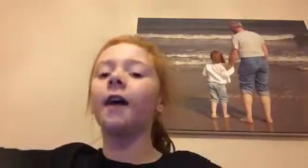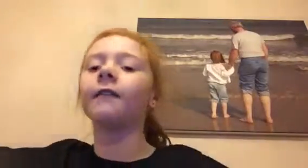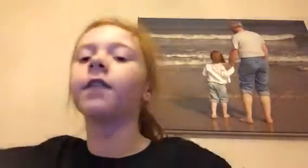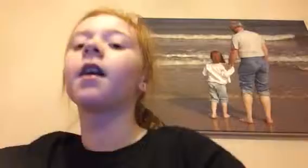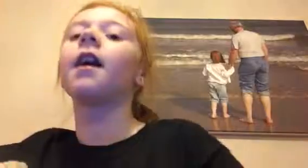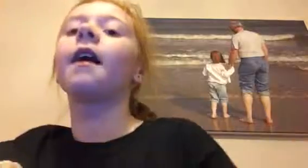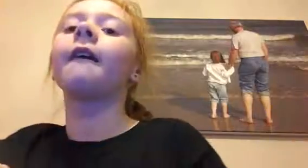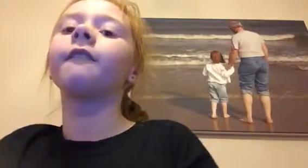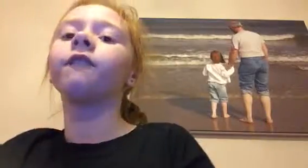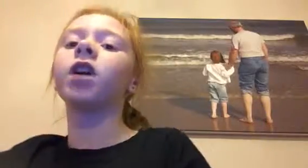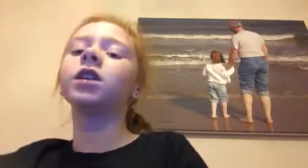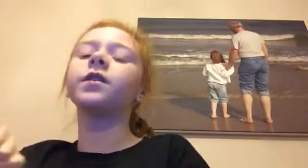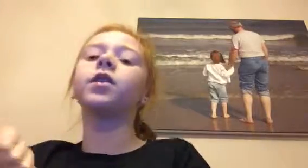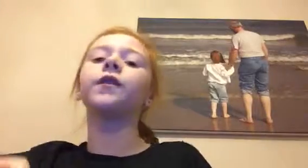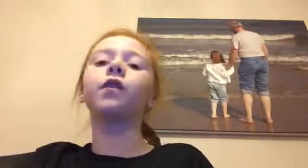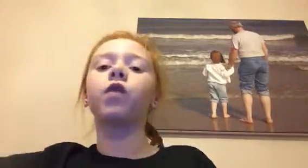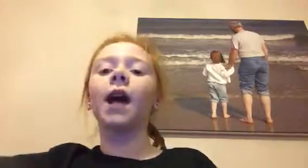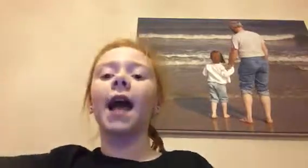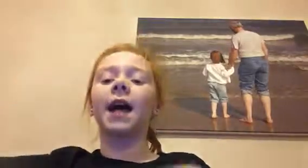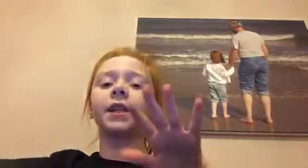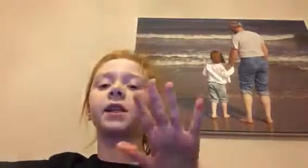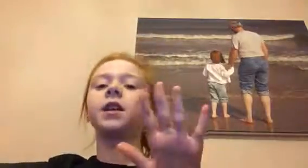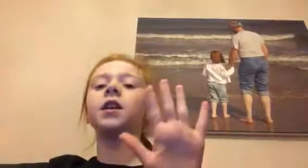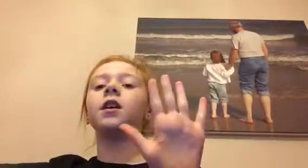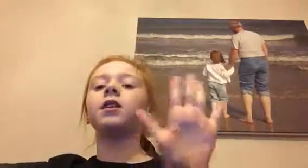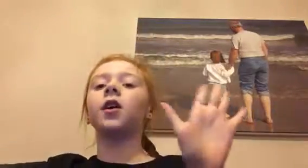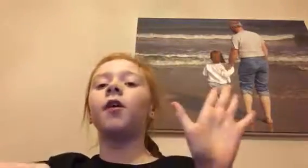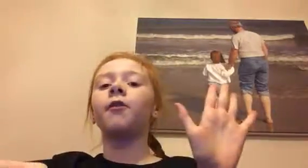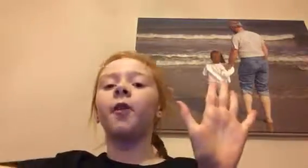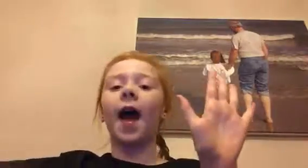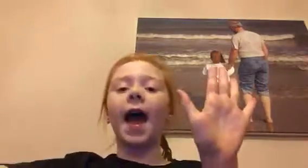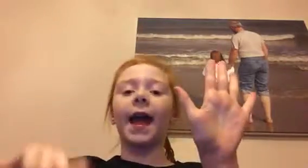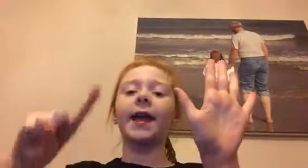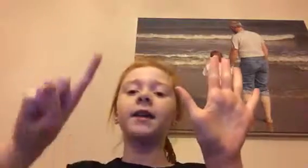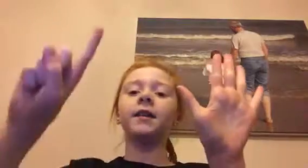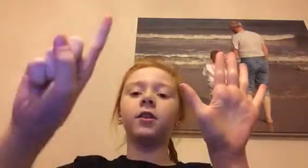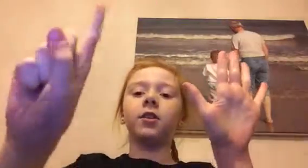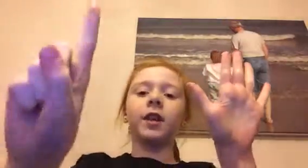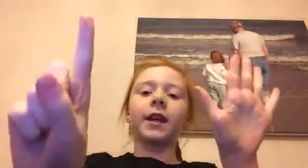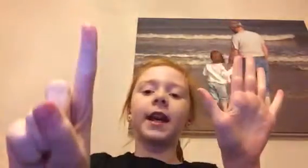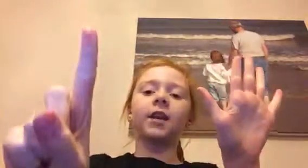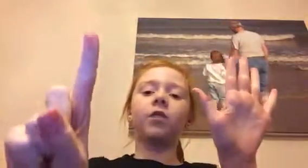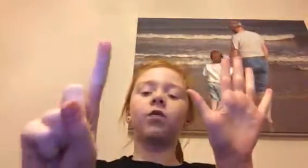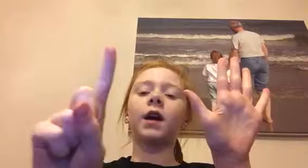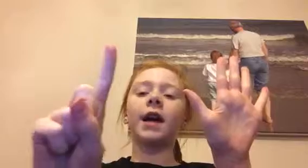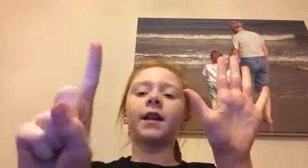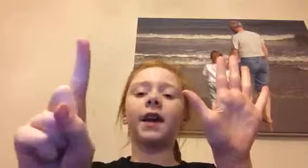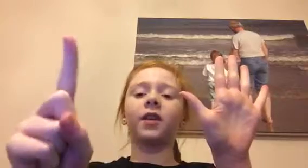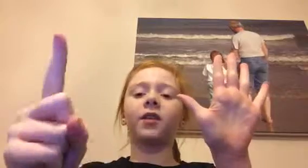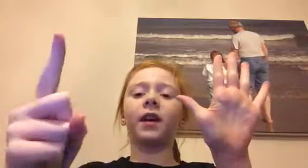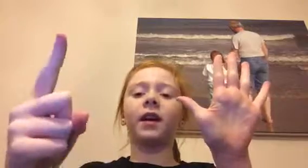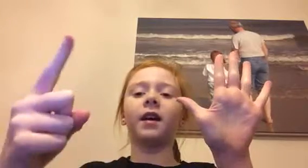so first of all for right-handed so for a you're gonna get your right index finger